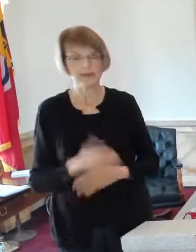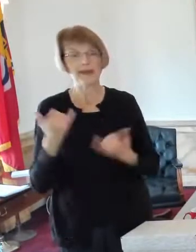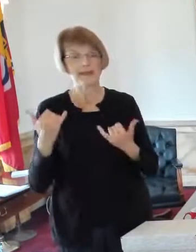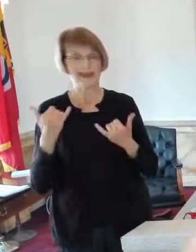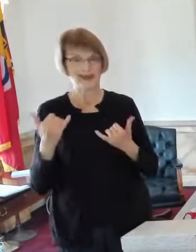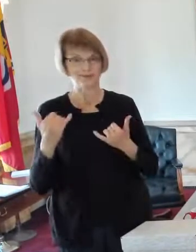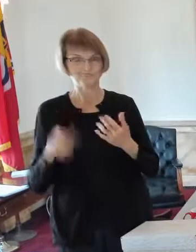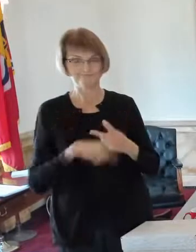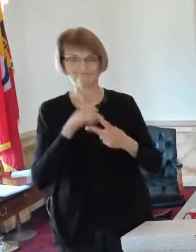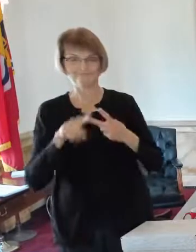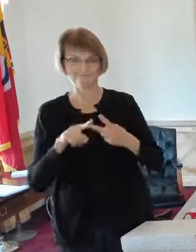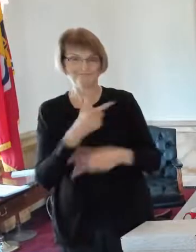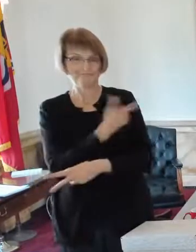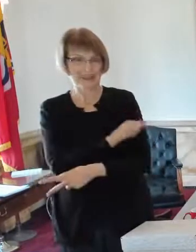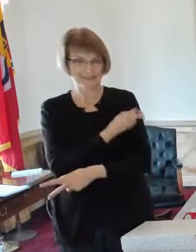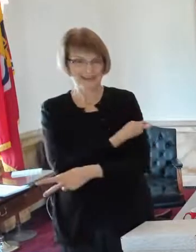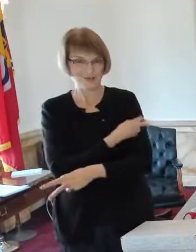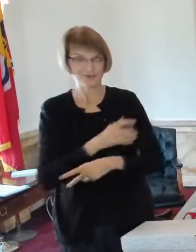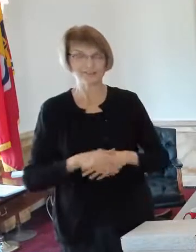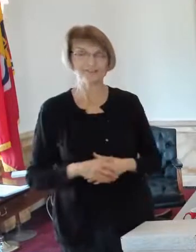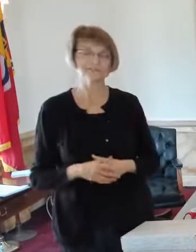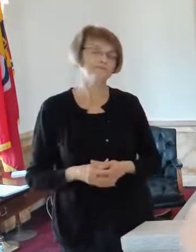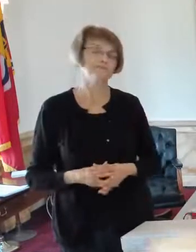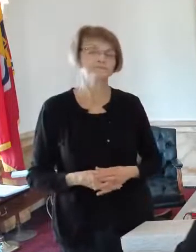talking about vaccinations.